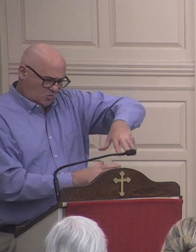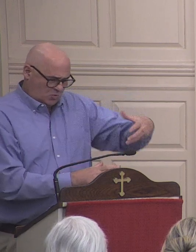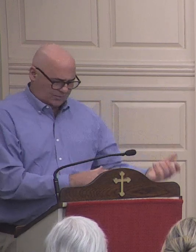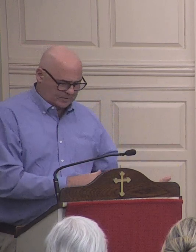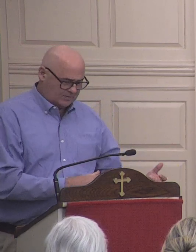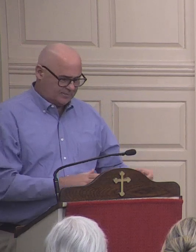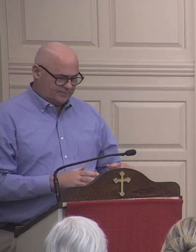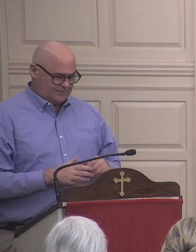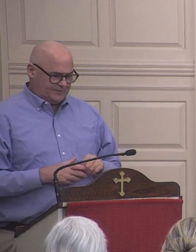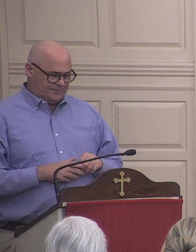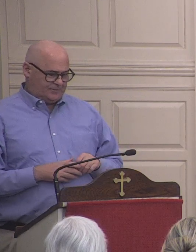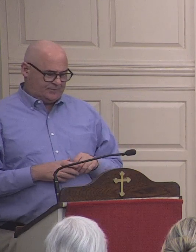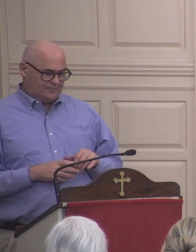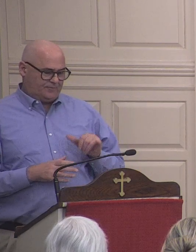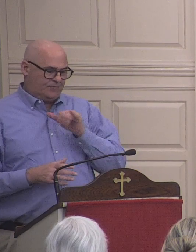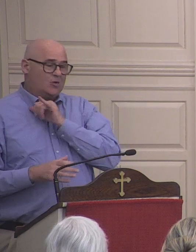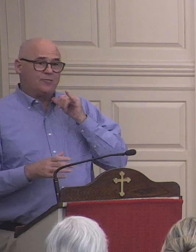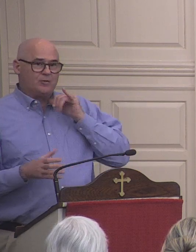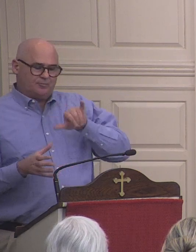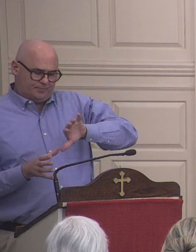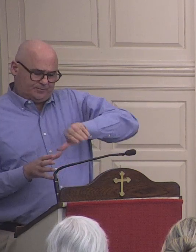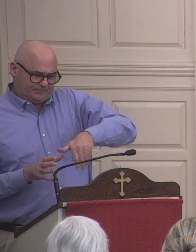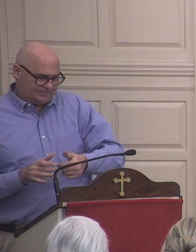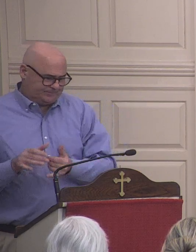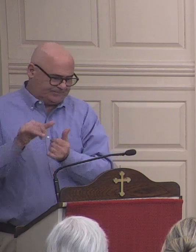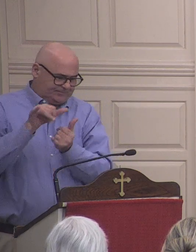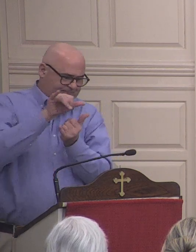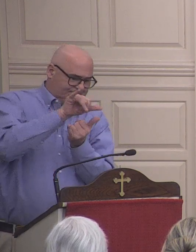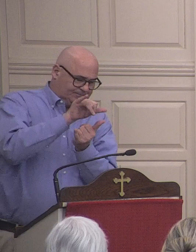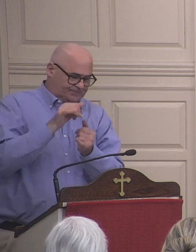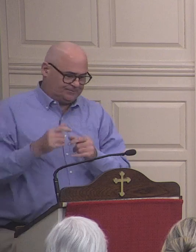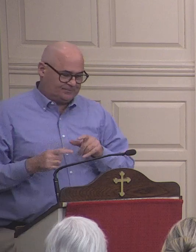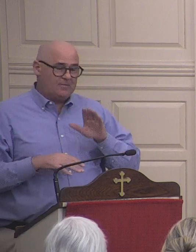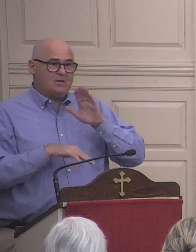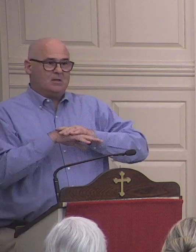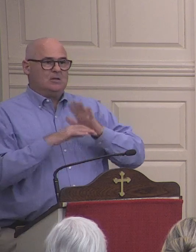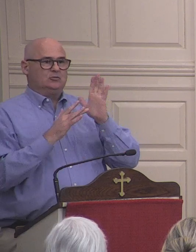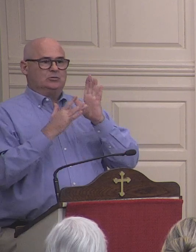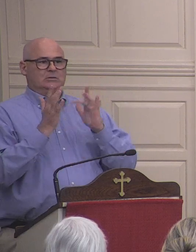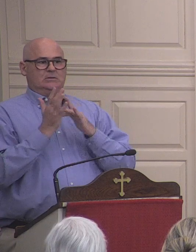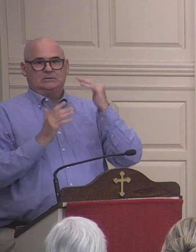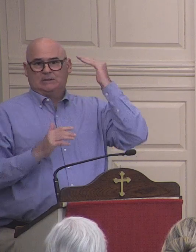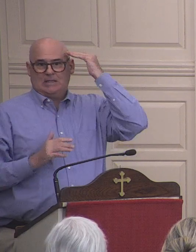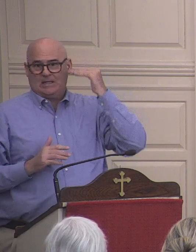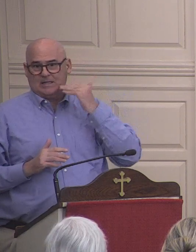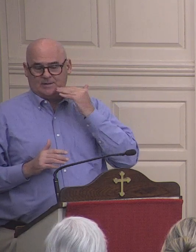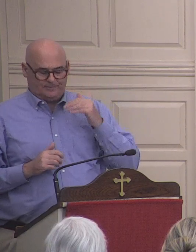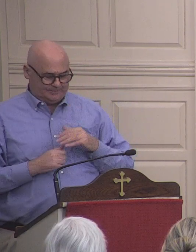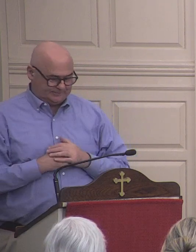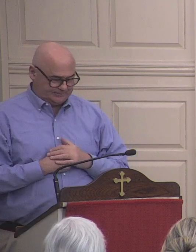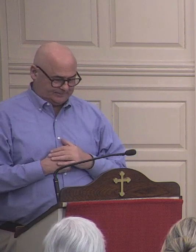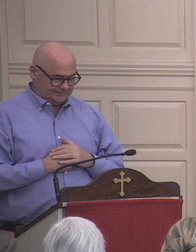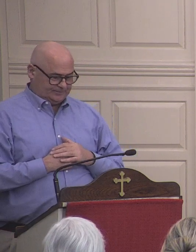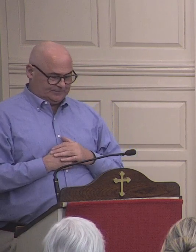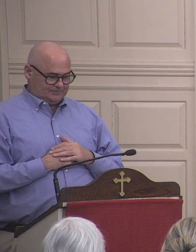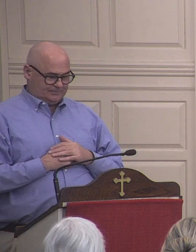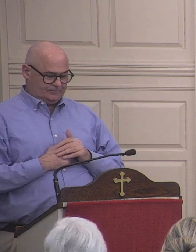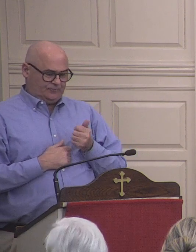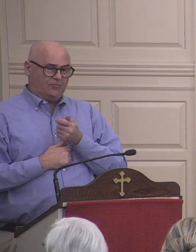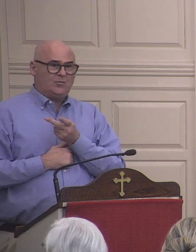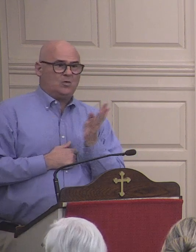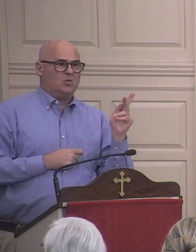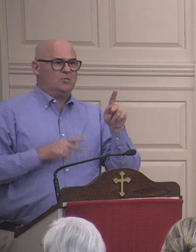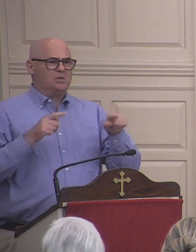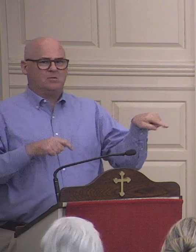costly, genuine spikenard. She broke the alabaster jar and poured it on